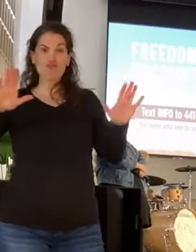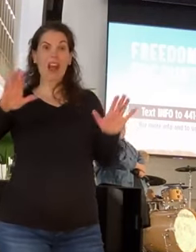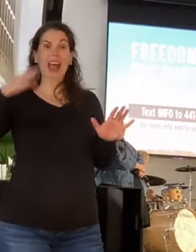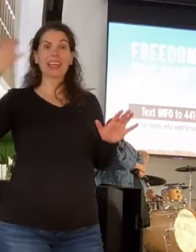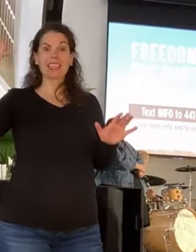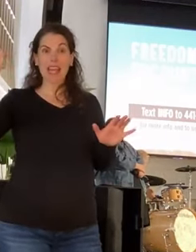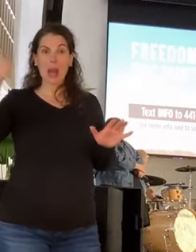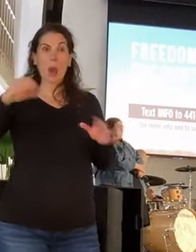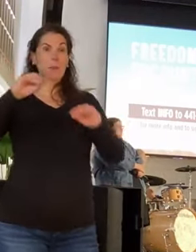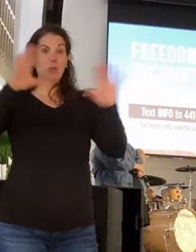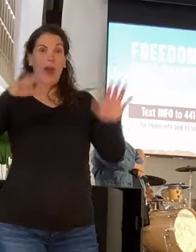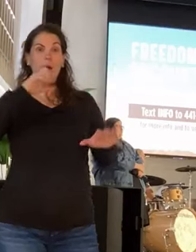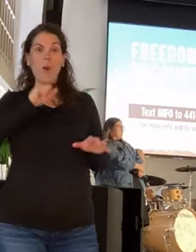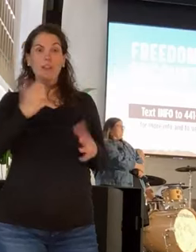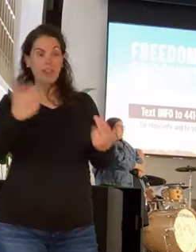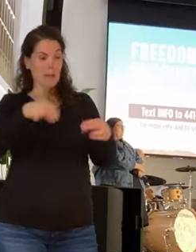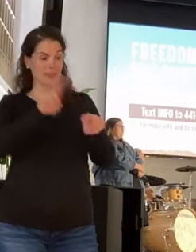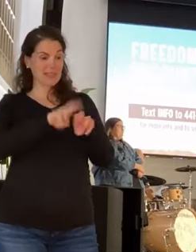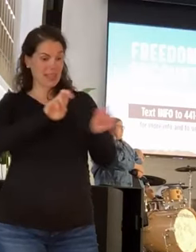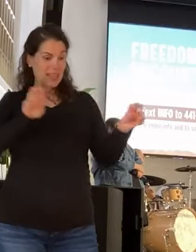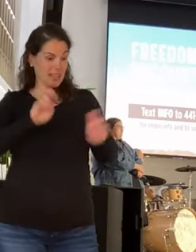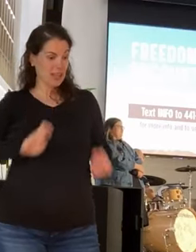orange so you can find us. Come sit with us.